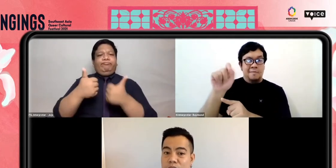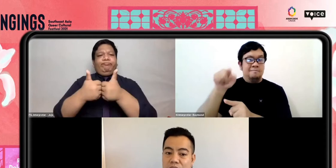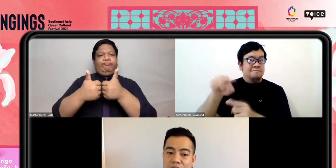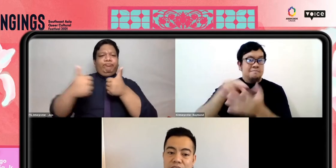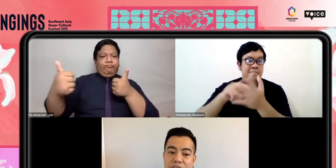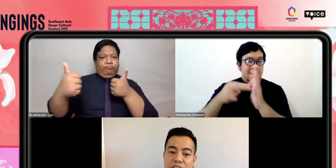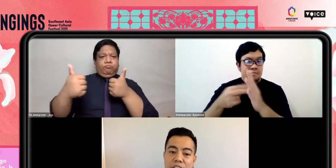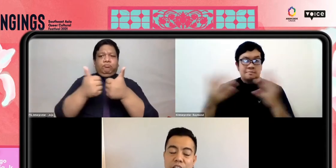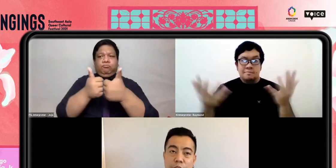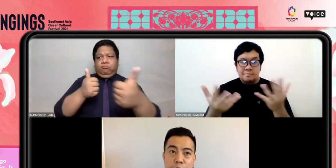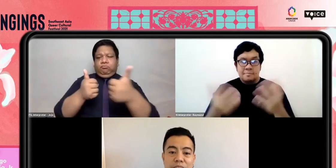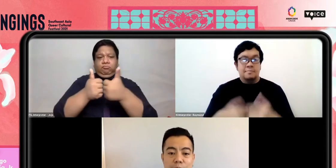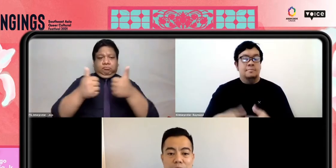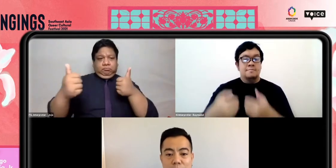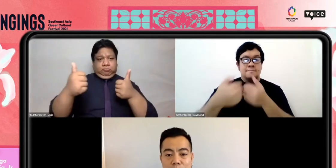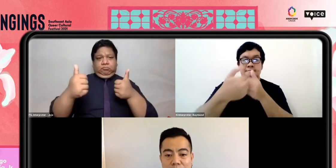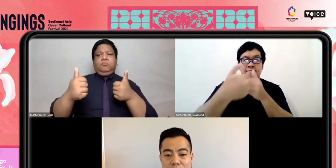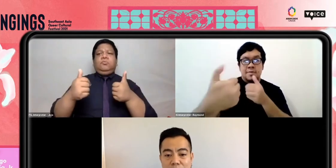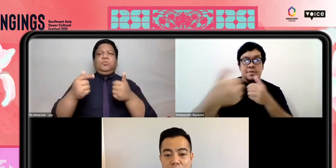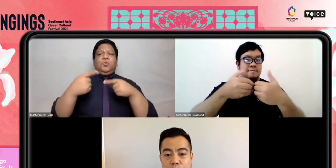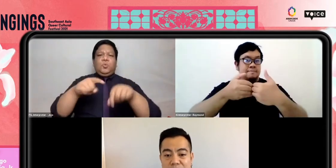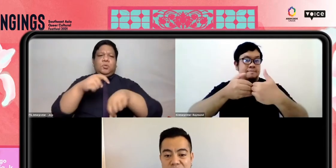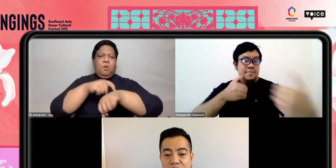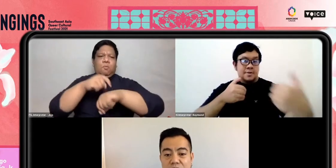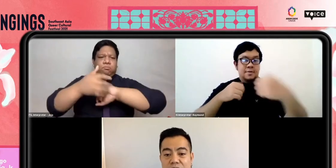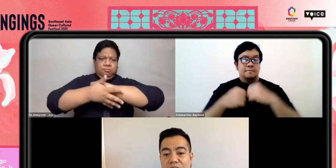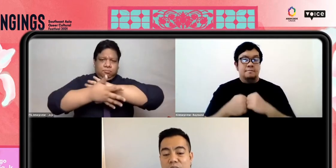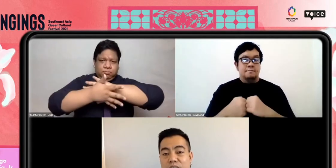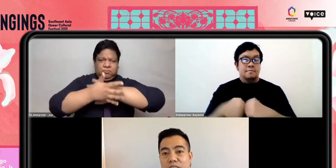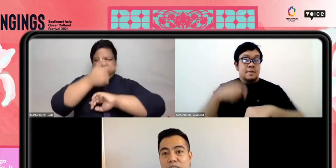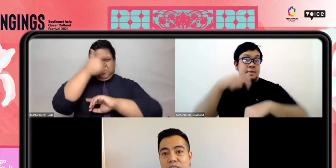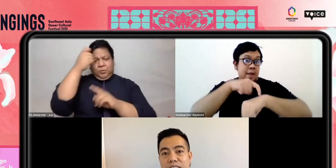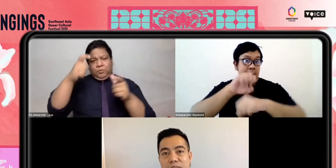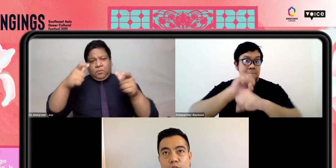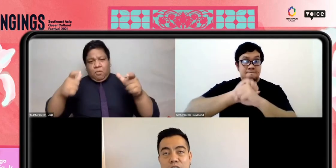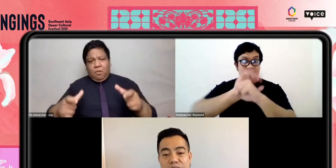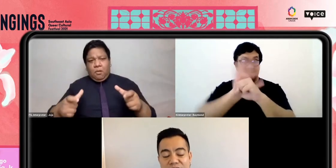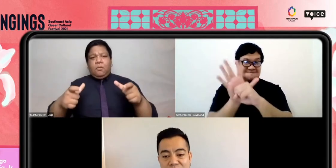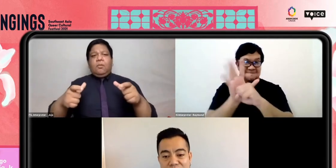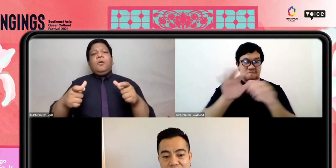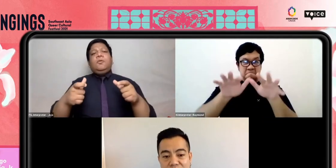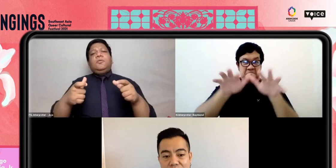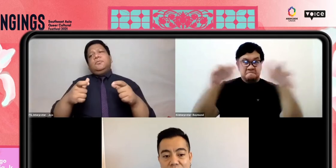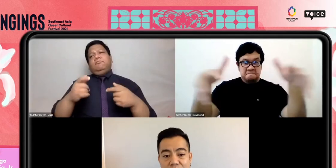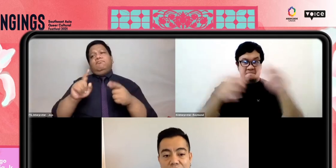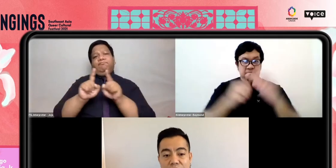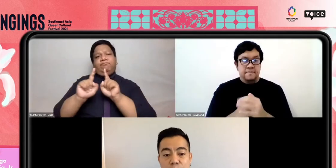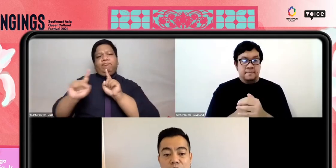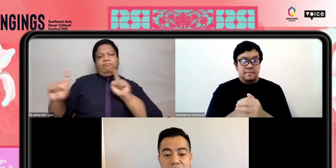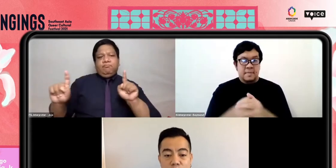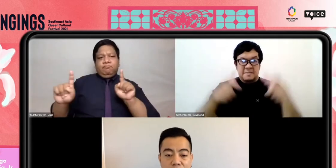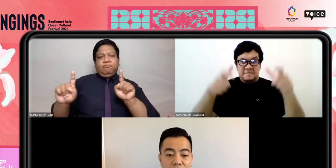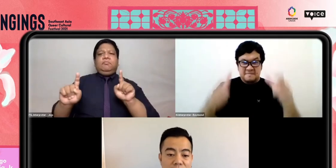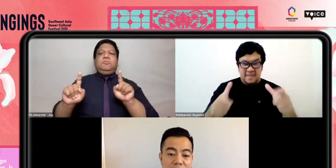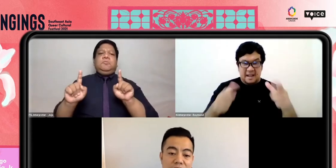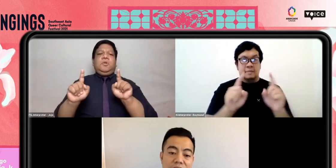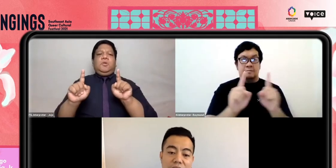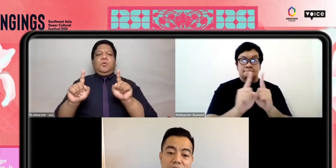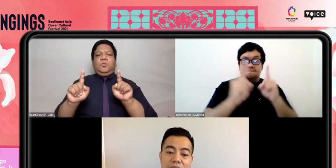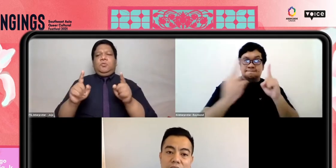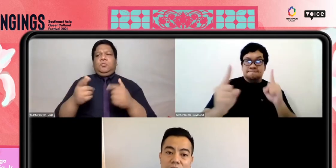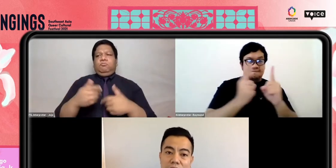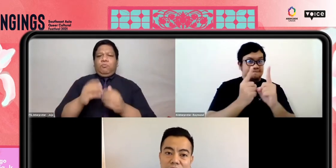from one another during the pandemic because of lockdown, social distancing, and community